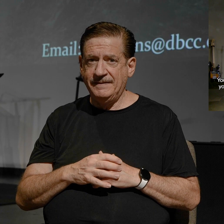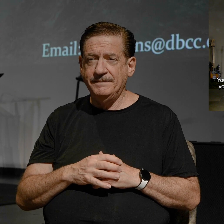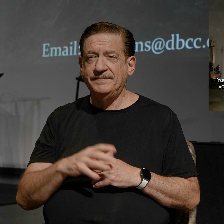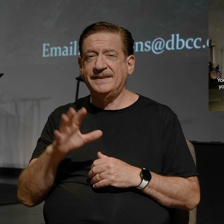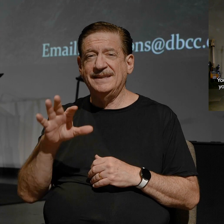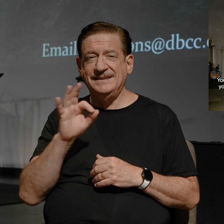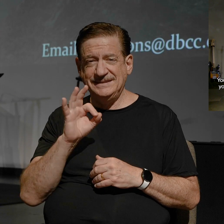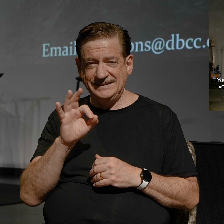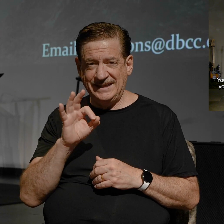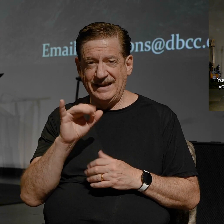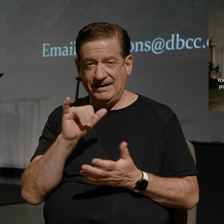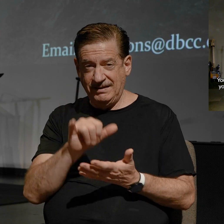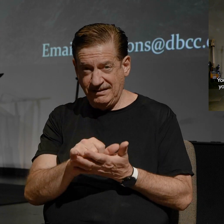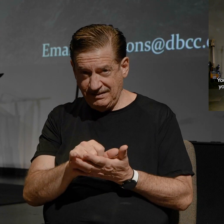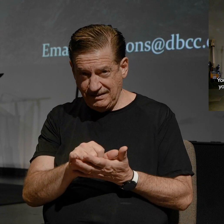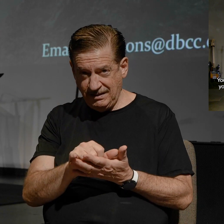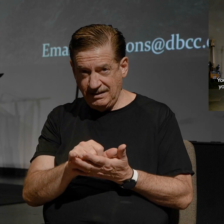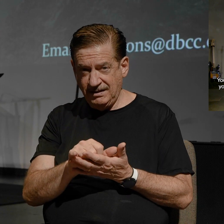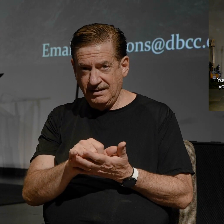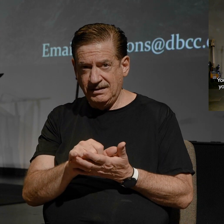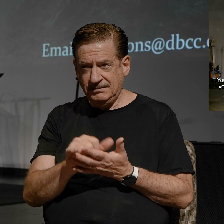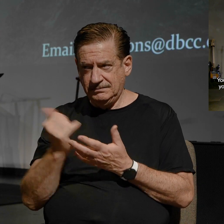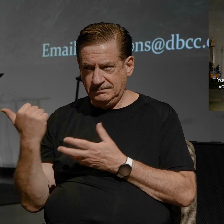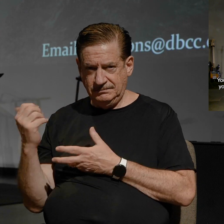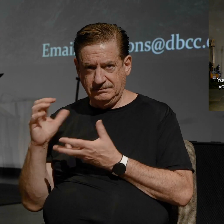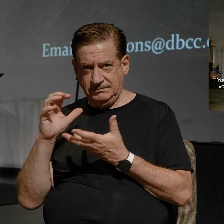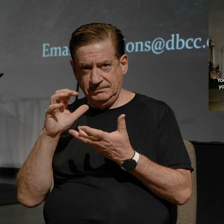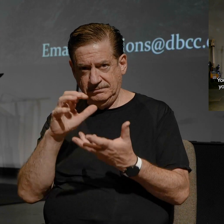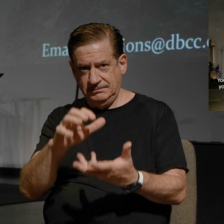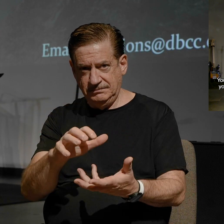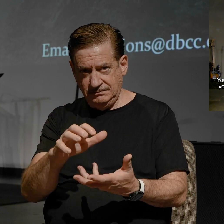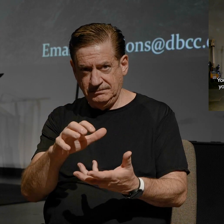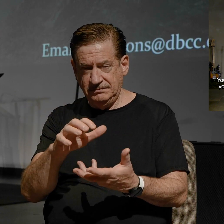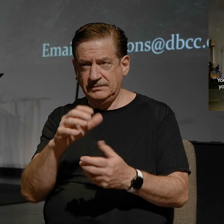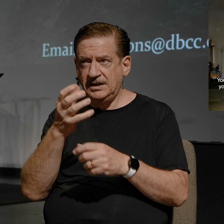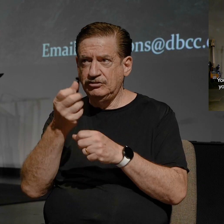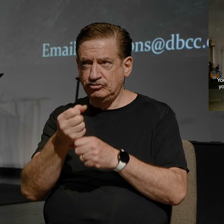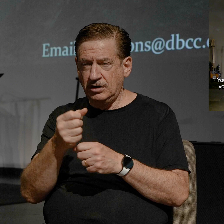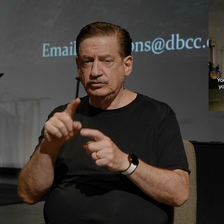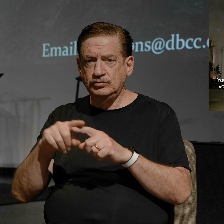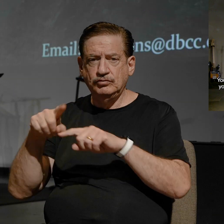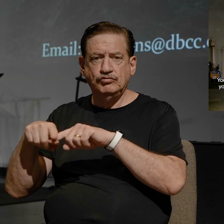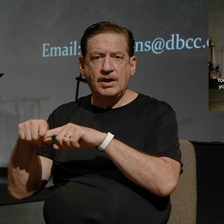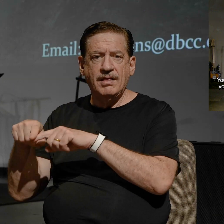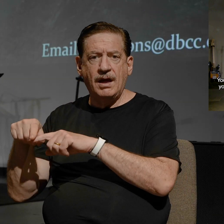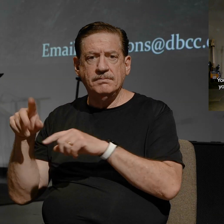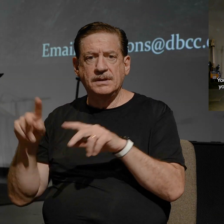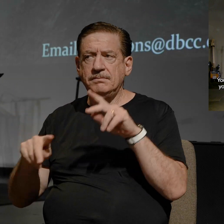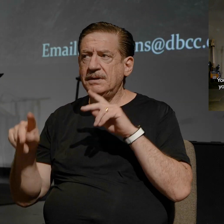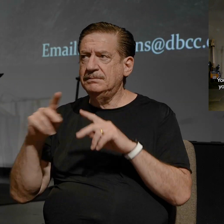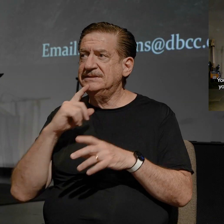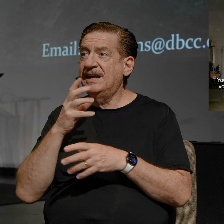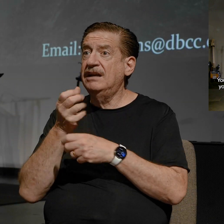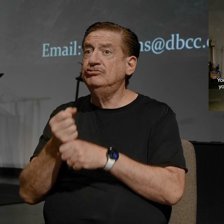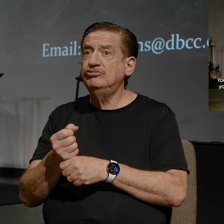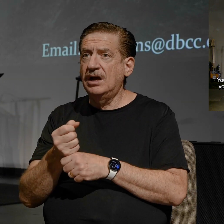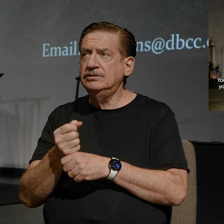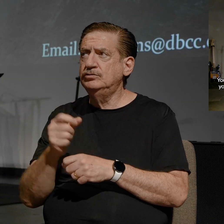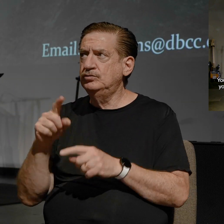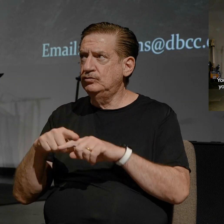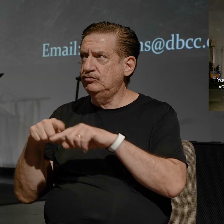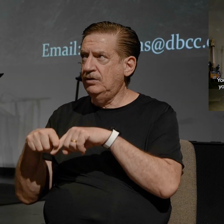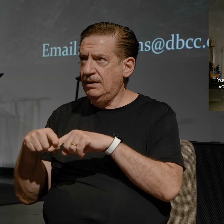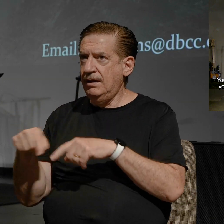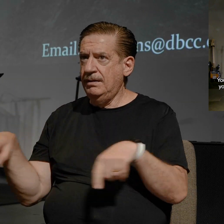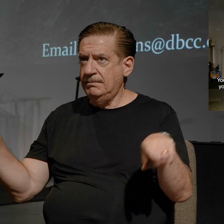Take that, Paul said, and entrust to reliable people. Entrust these things to